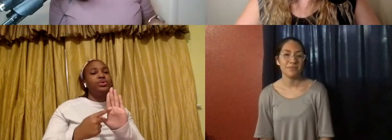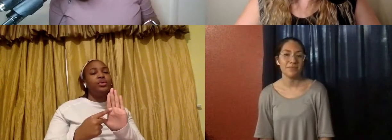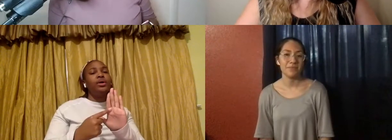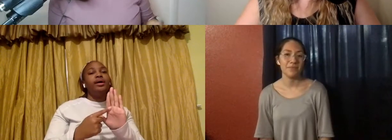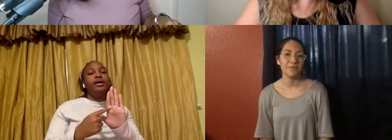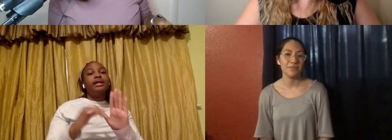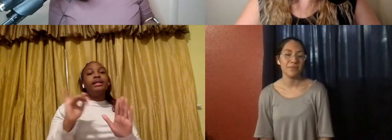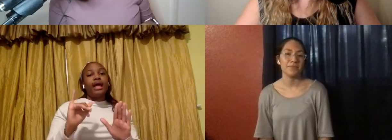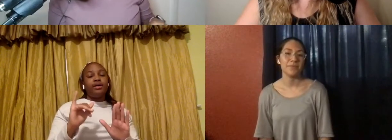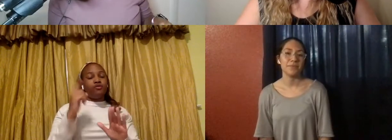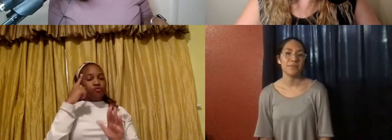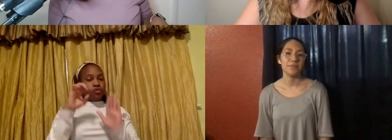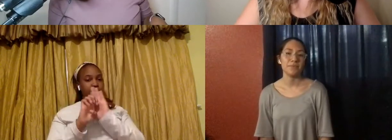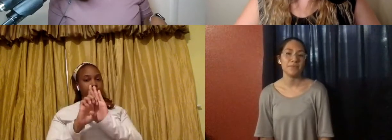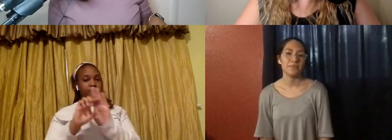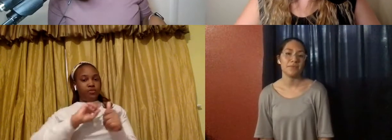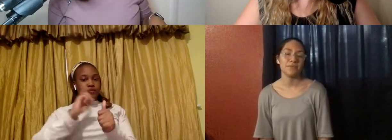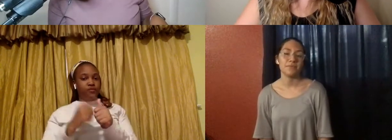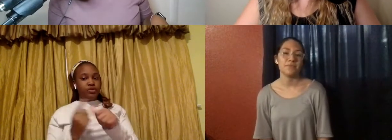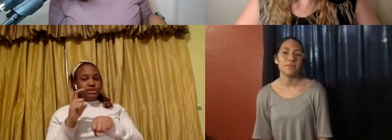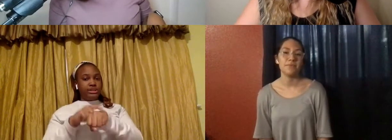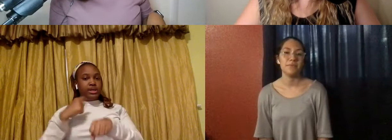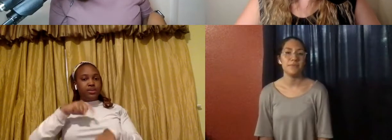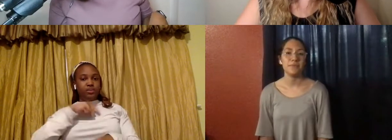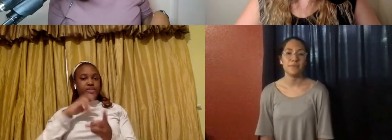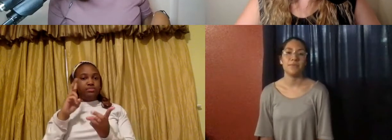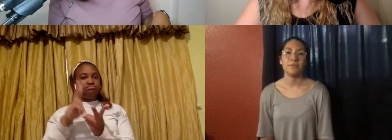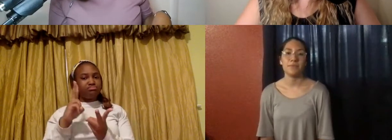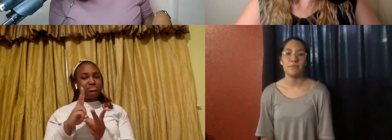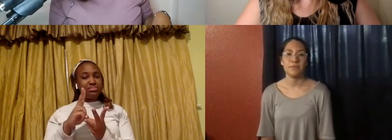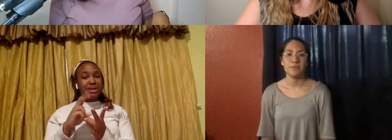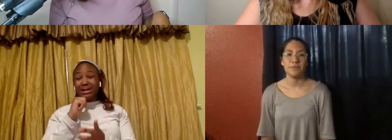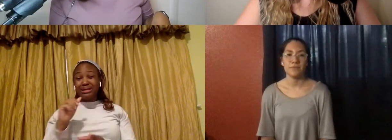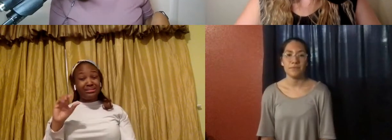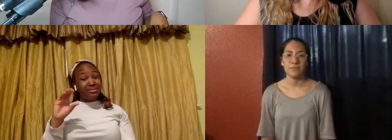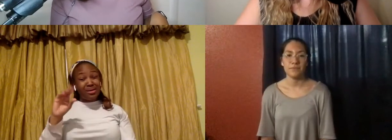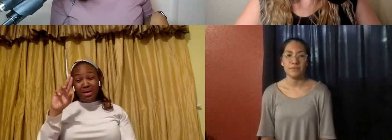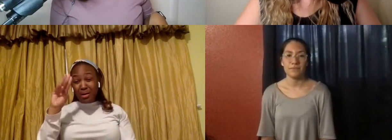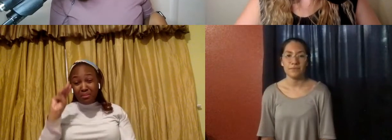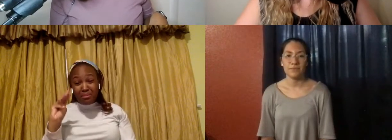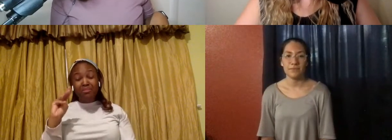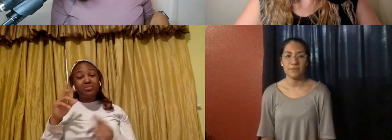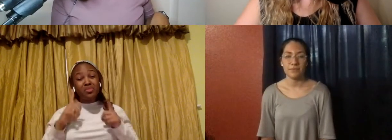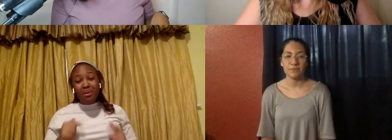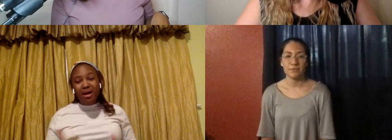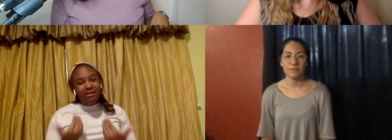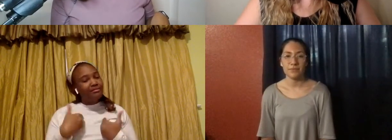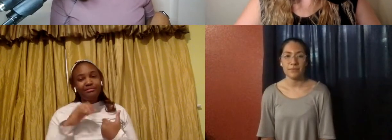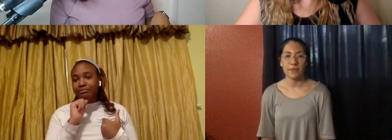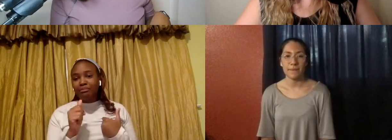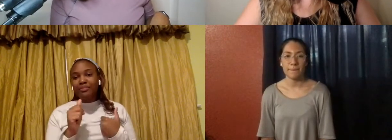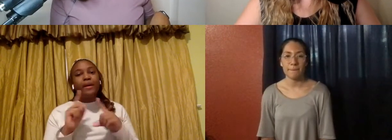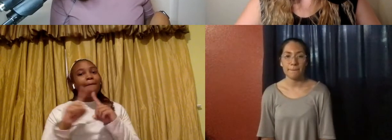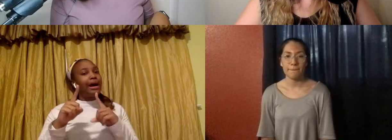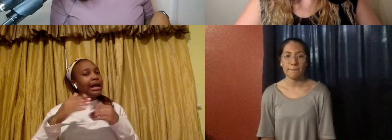like say for instance, okay, so the first time we hooked up, I didn't come, like I didn't have an orgasm, you know? And so like after that,